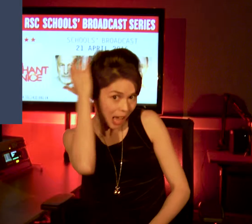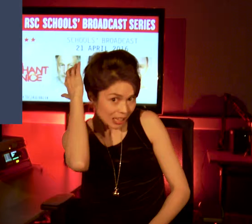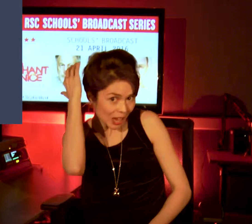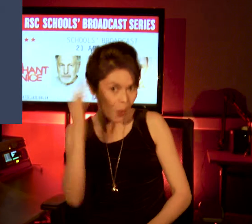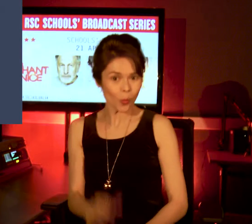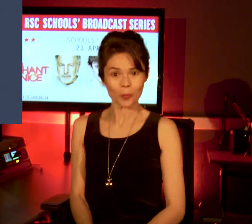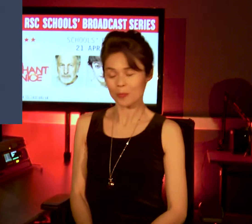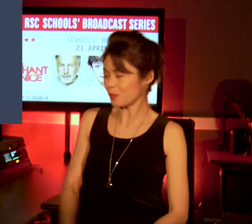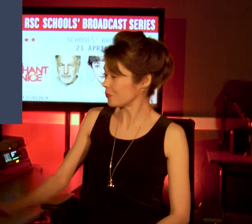and his sign name.